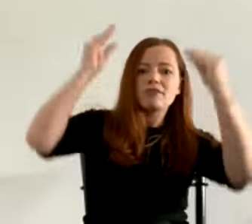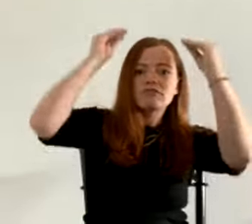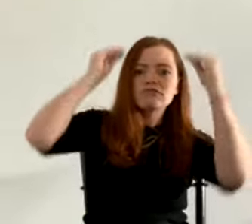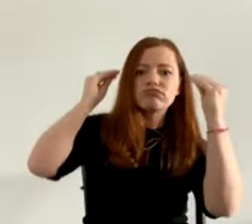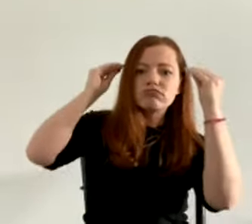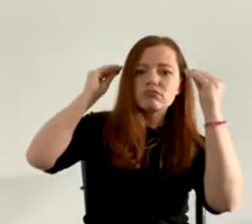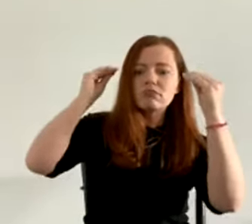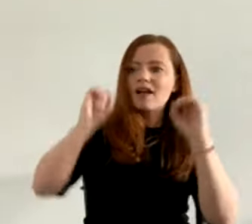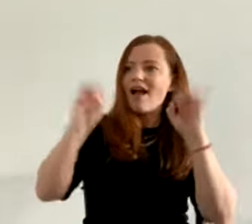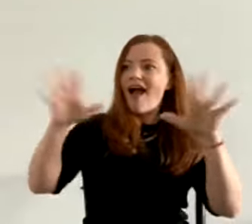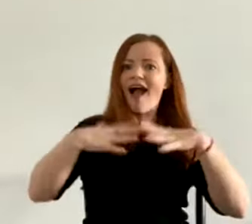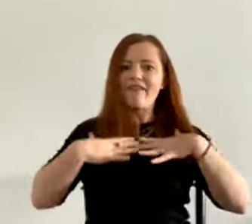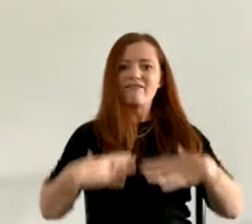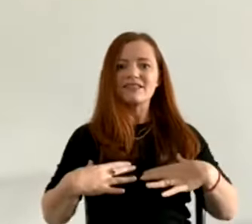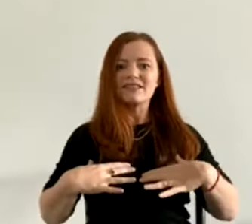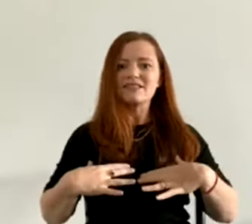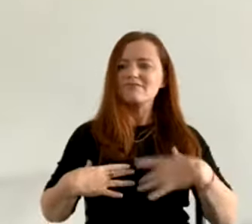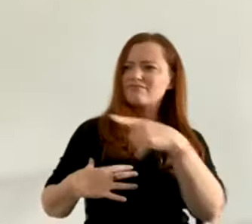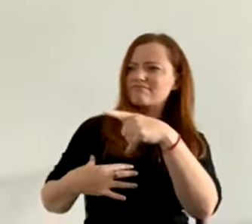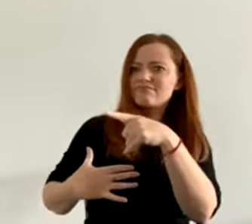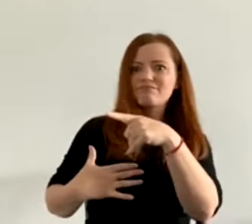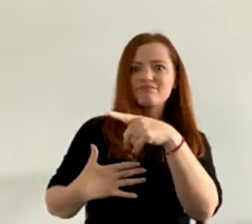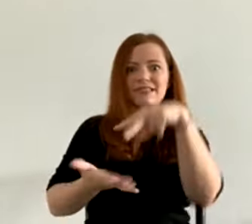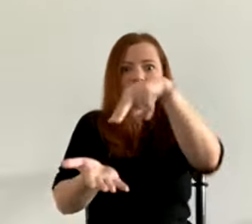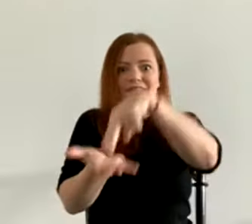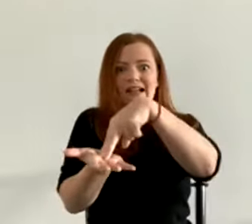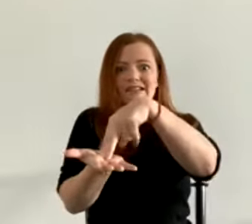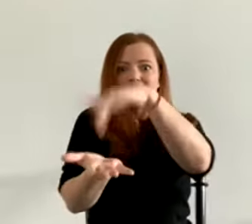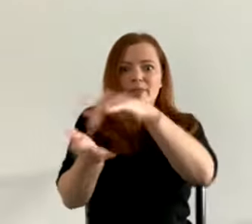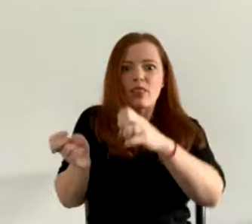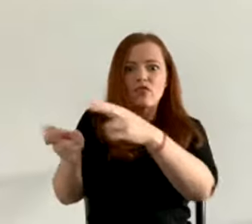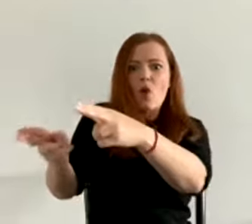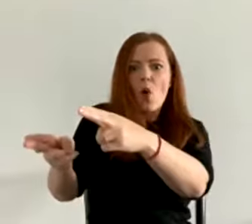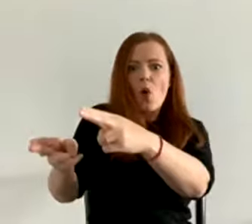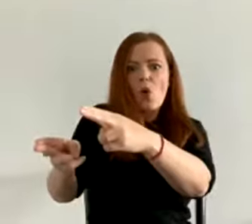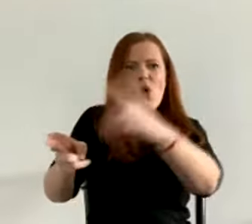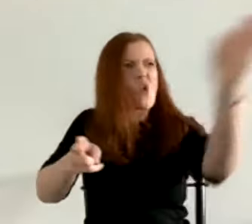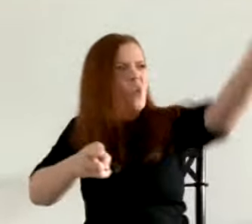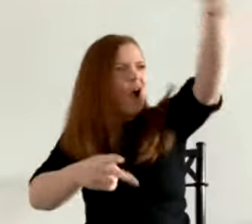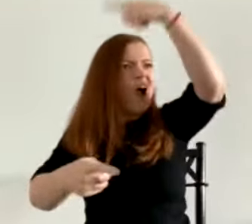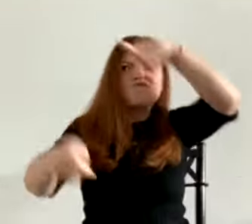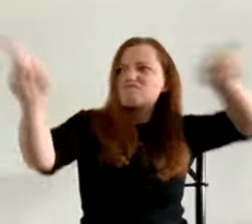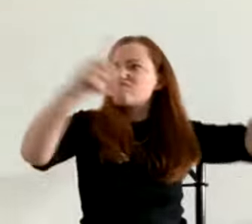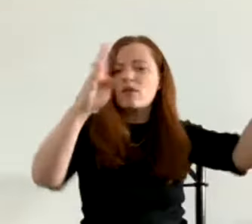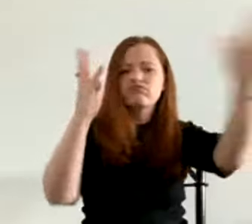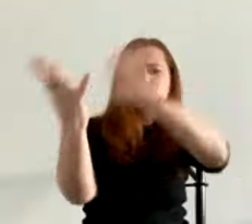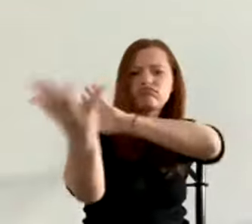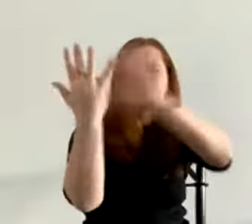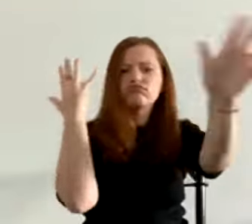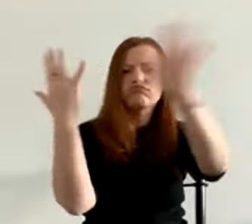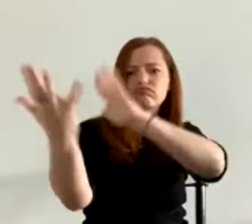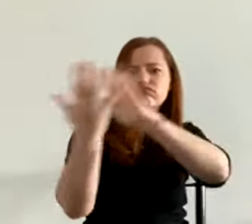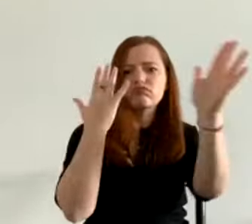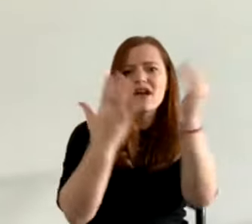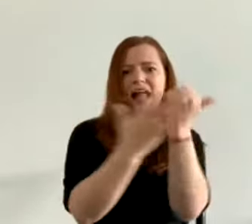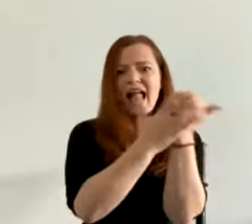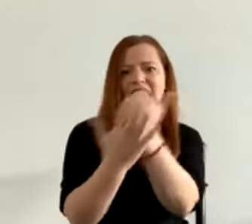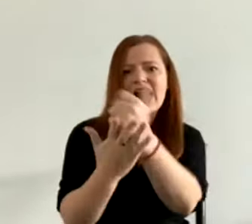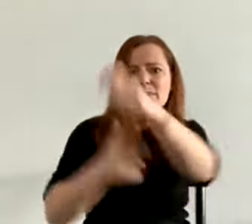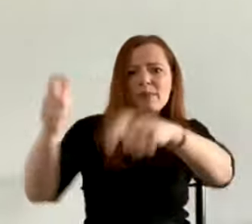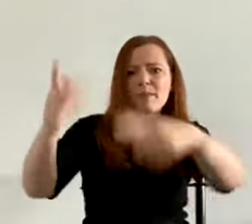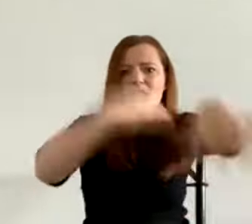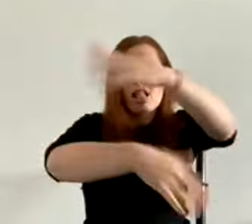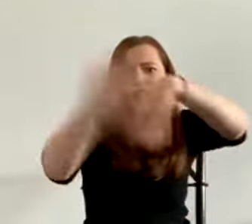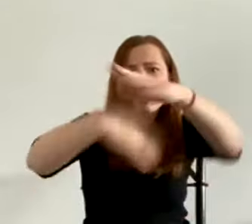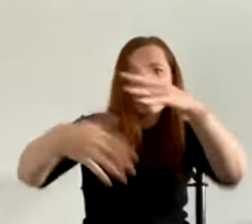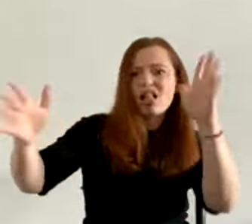watched him stand in the middle of the road and wave passengers from sidewalk to sidewalk, functioning with deactivated nuclear energy.